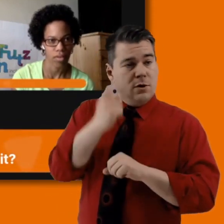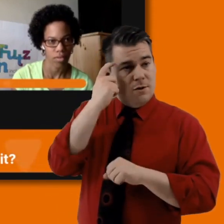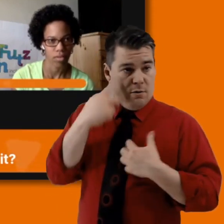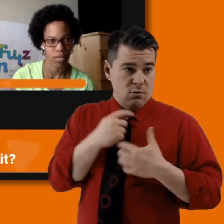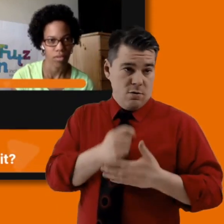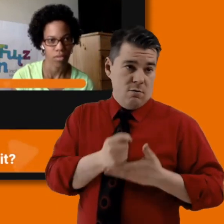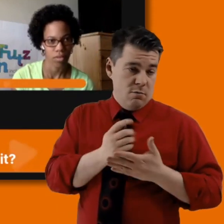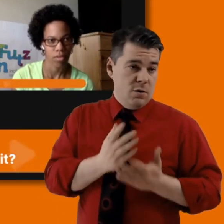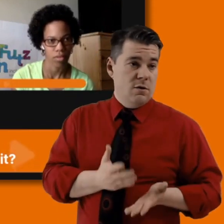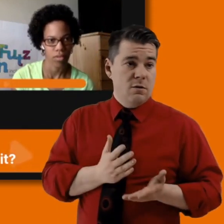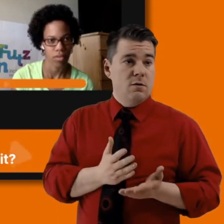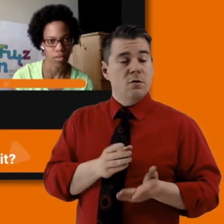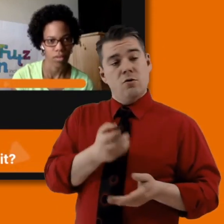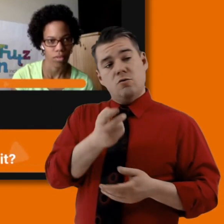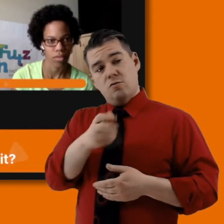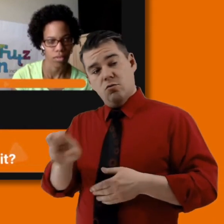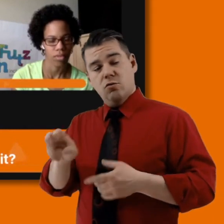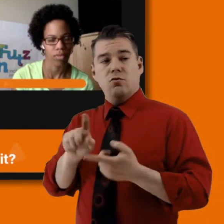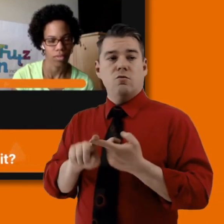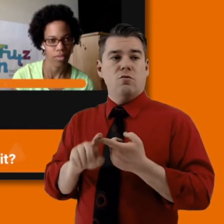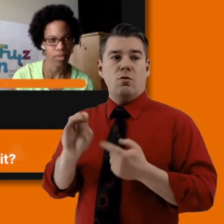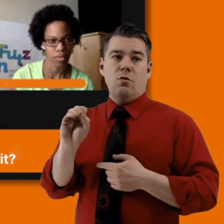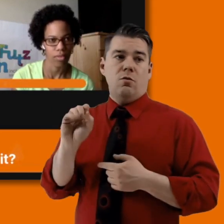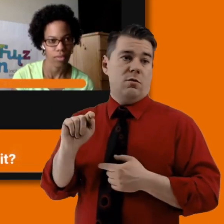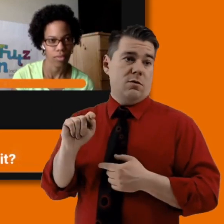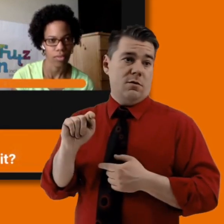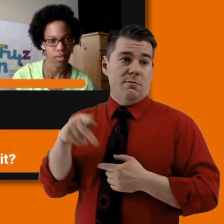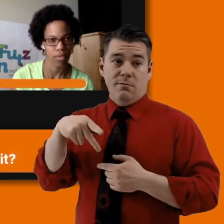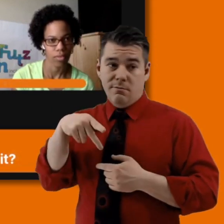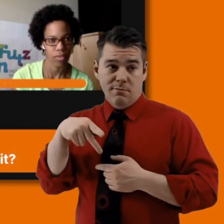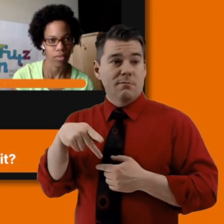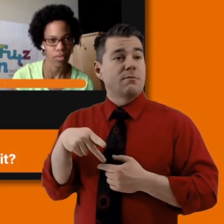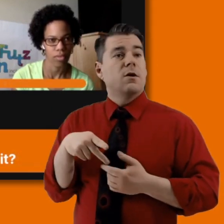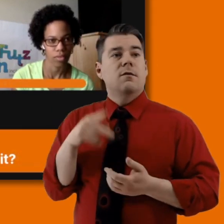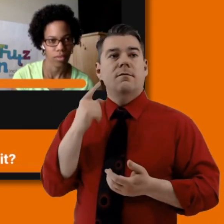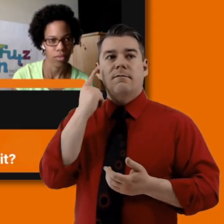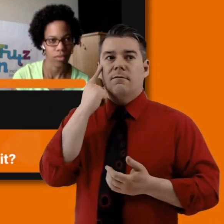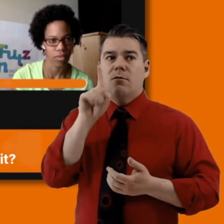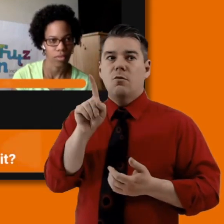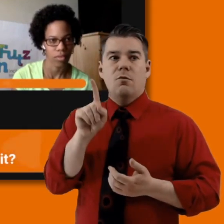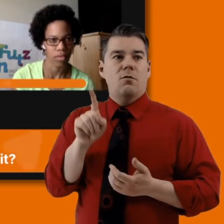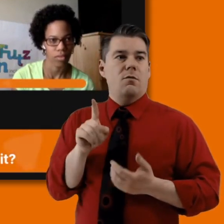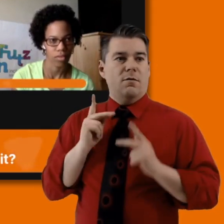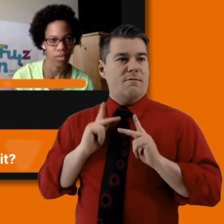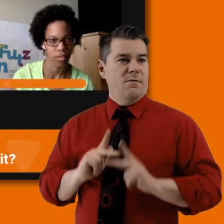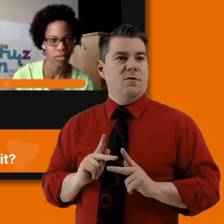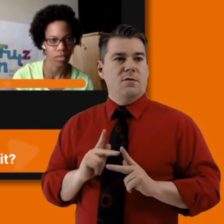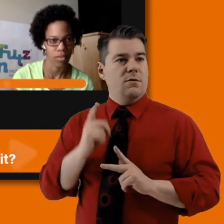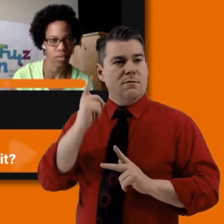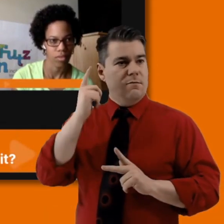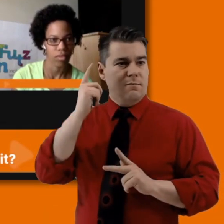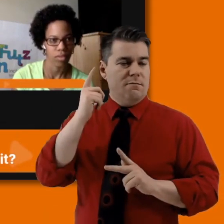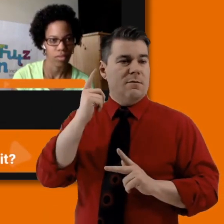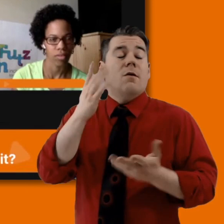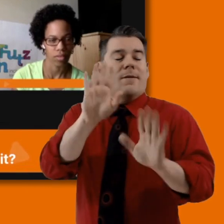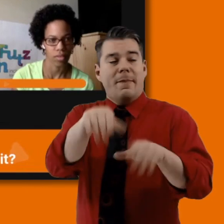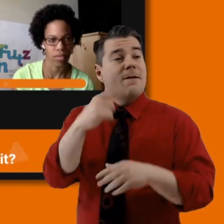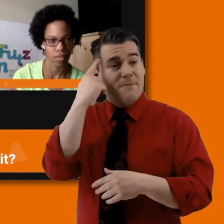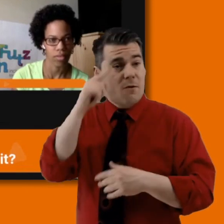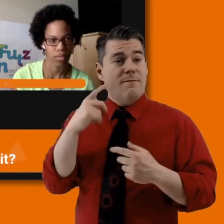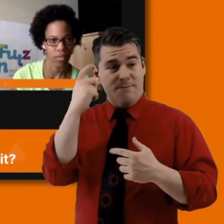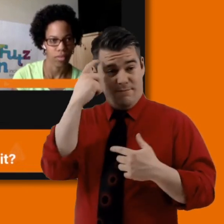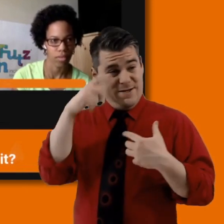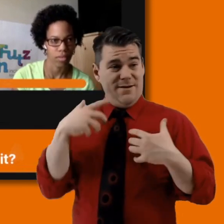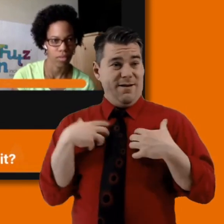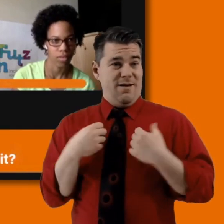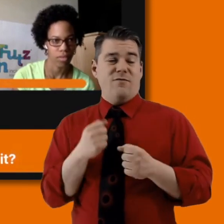psychotherapist to seeing an OT practitioner in terms of specifically for mental health reasons, and